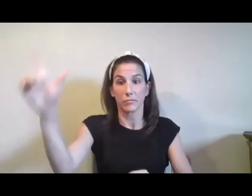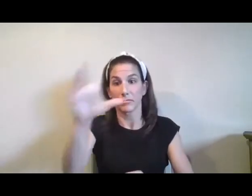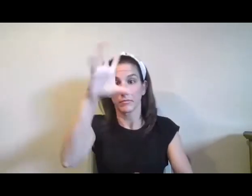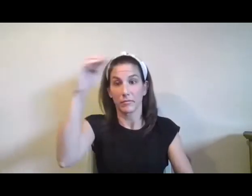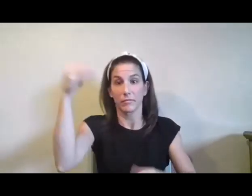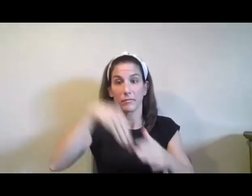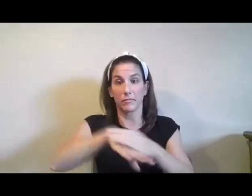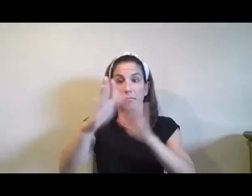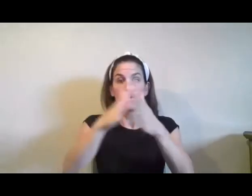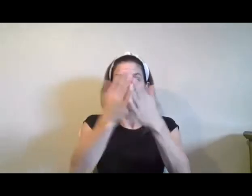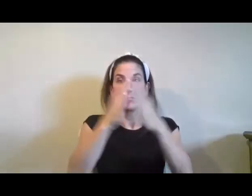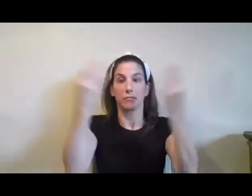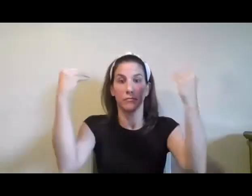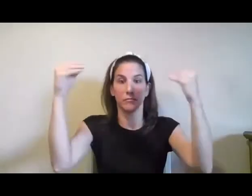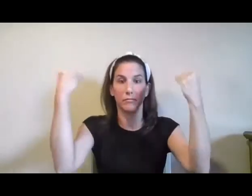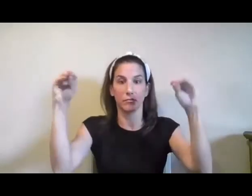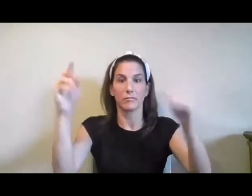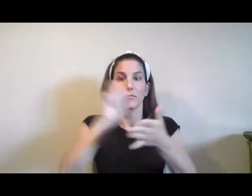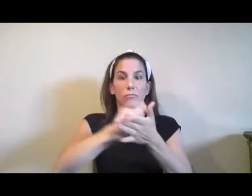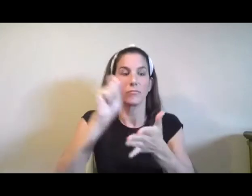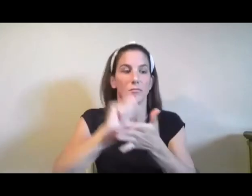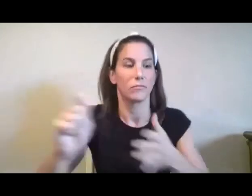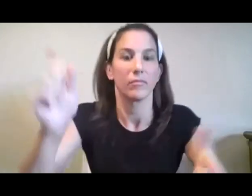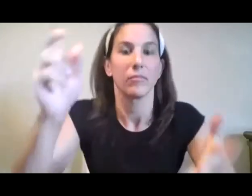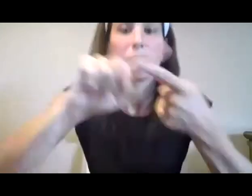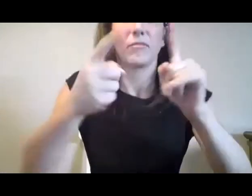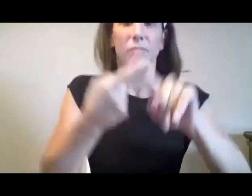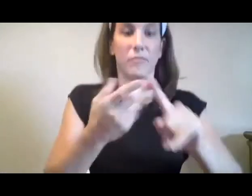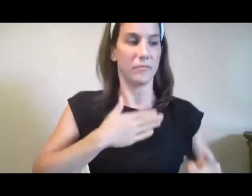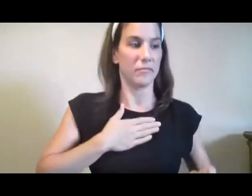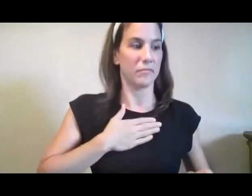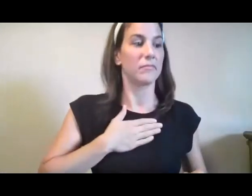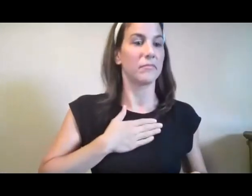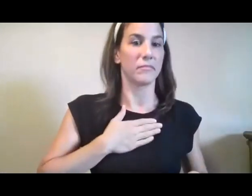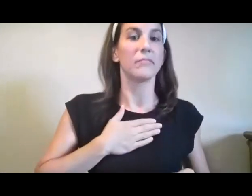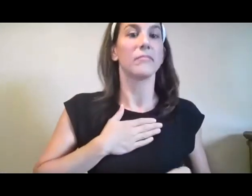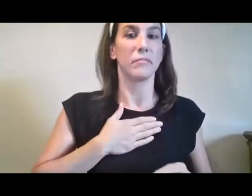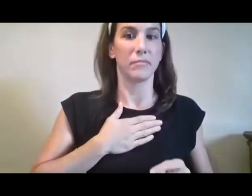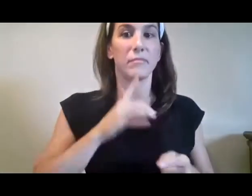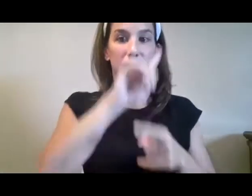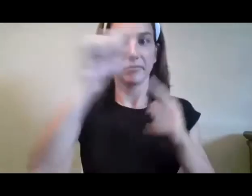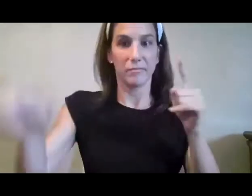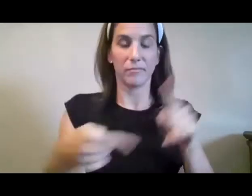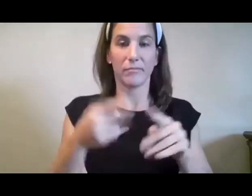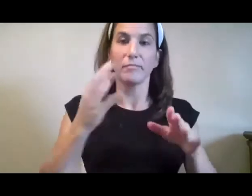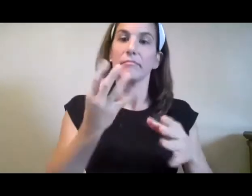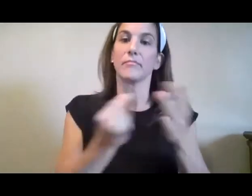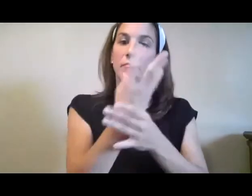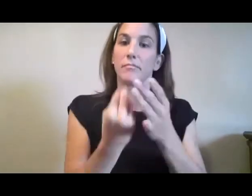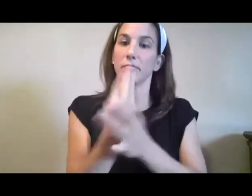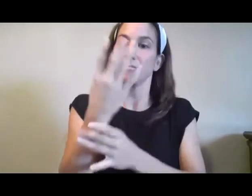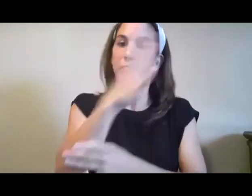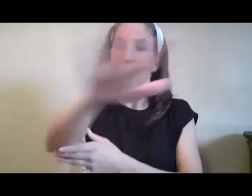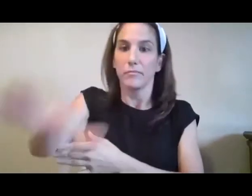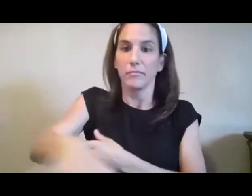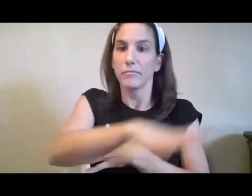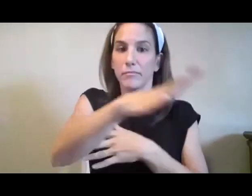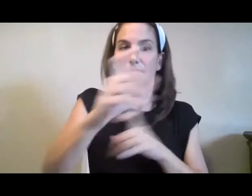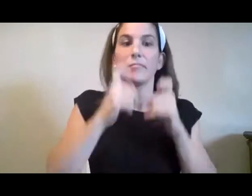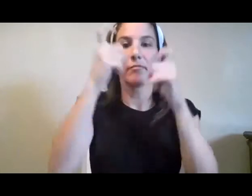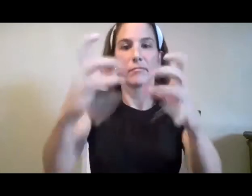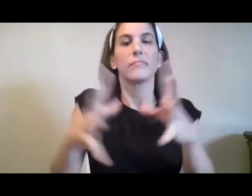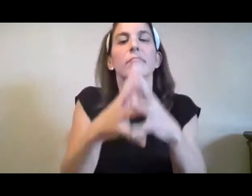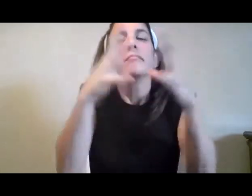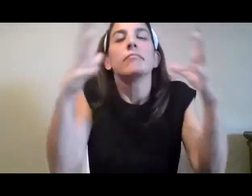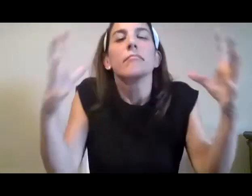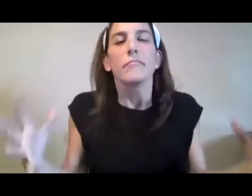your bookstore. And it's written by a friend of mine. And it's about a garden that is given so